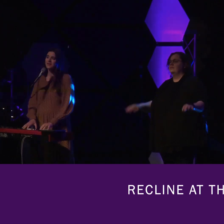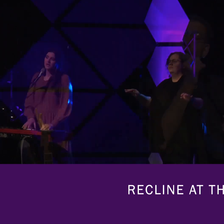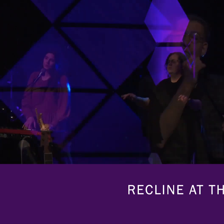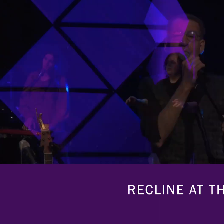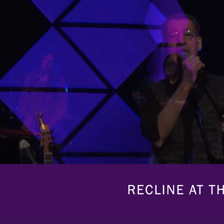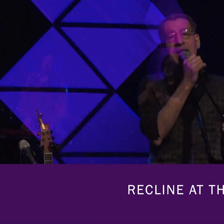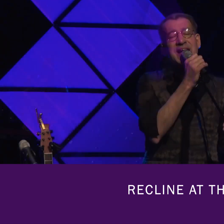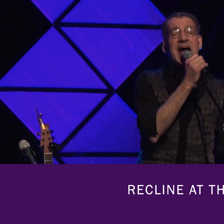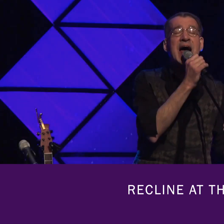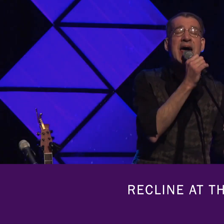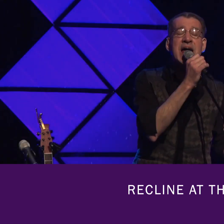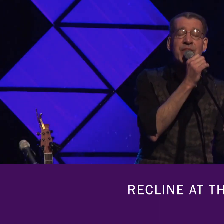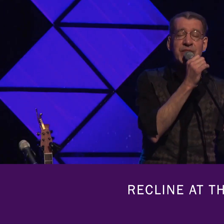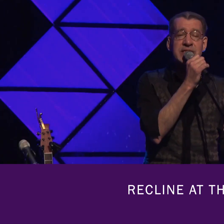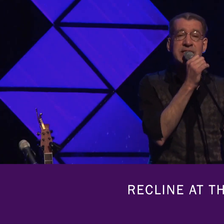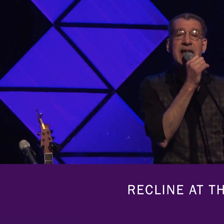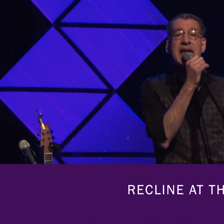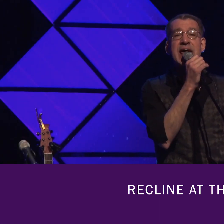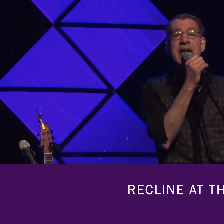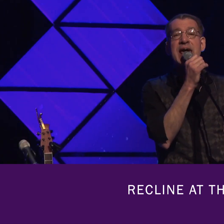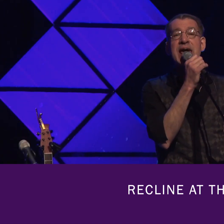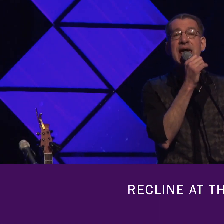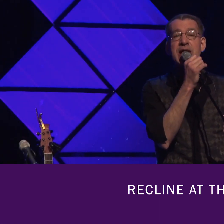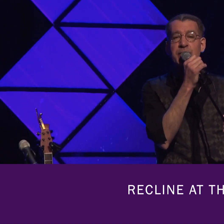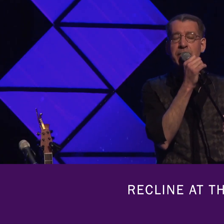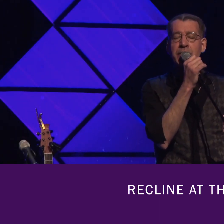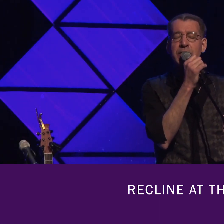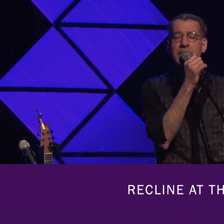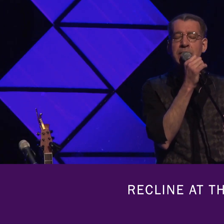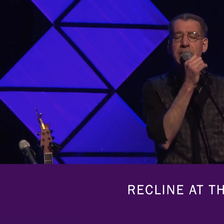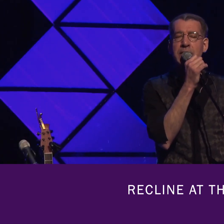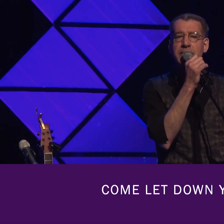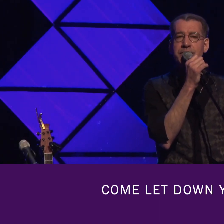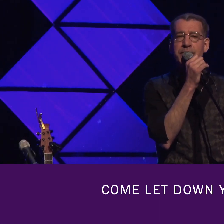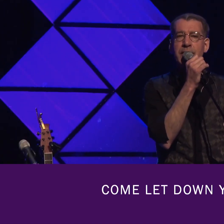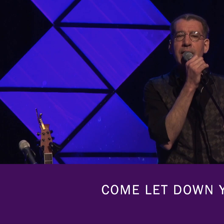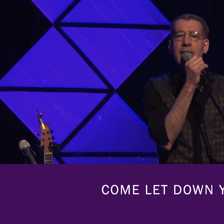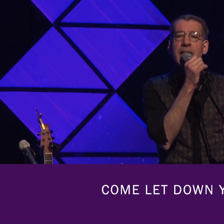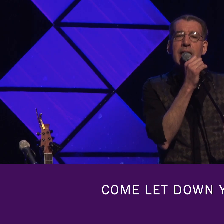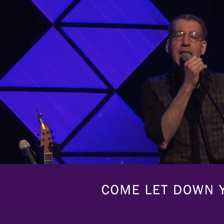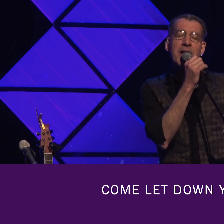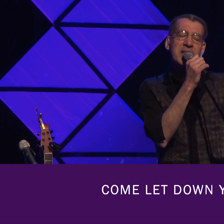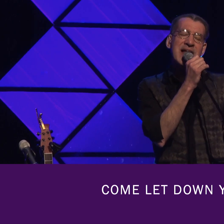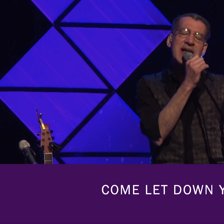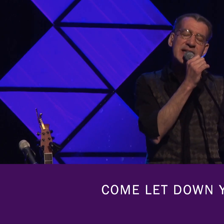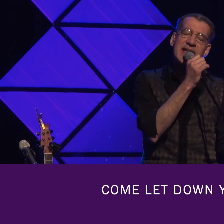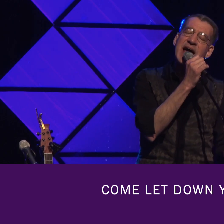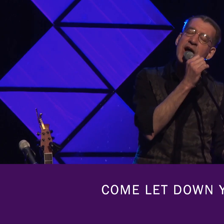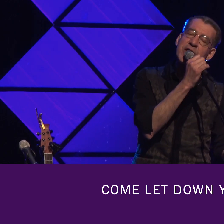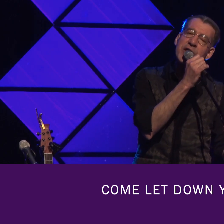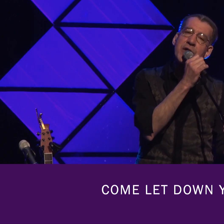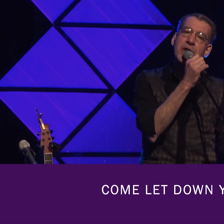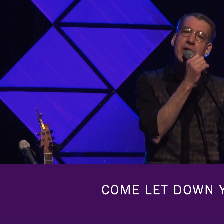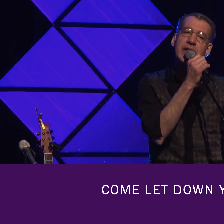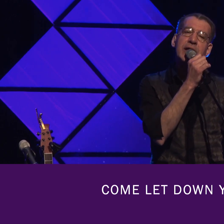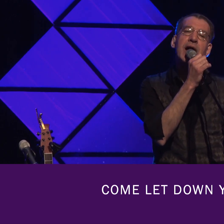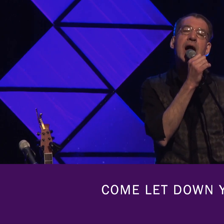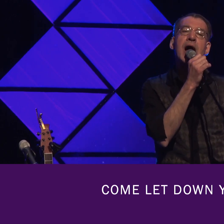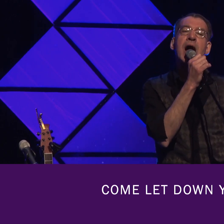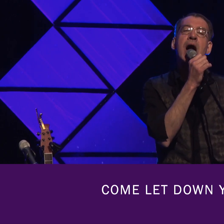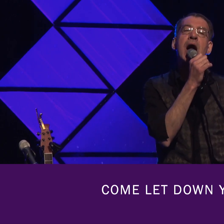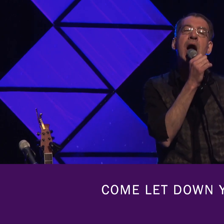King. Recline at the table. Come let down